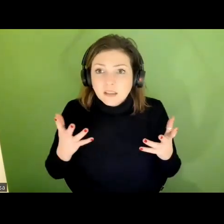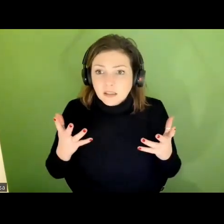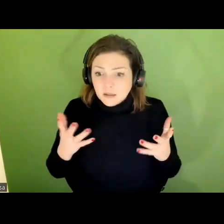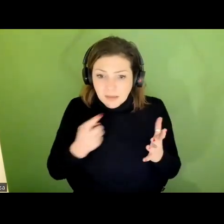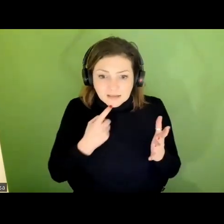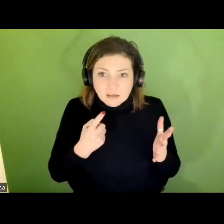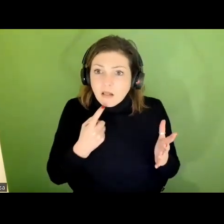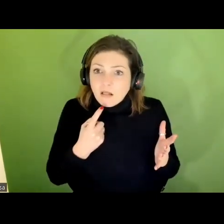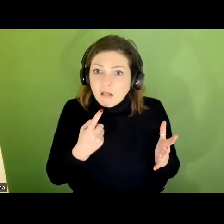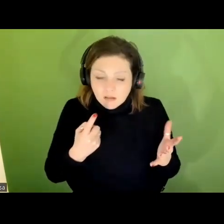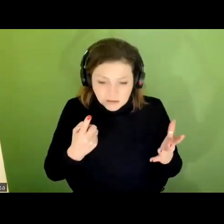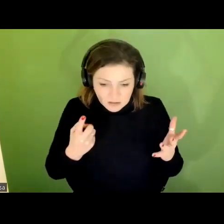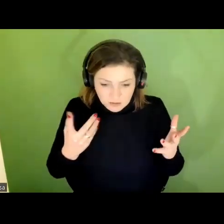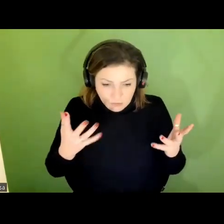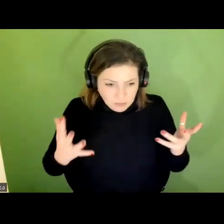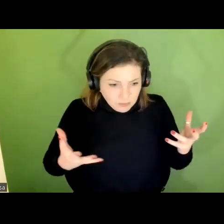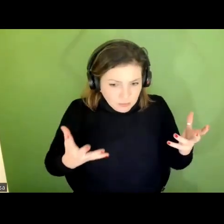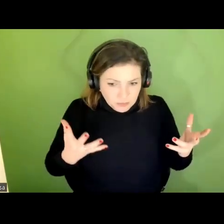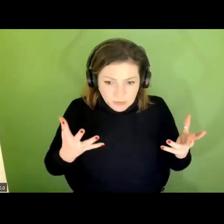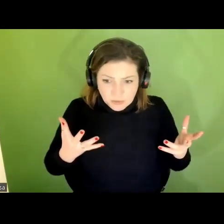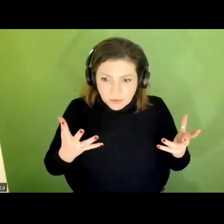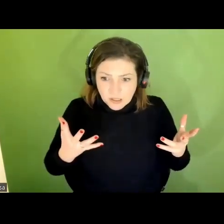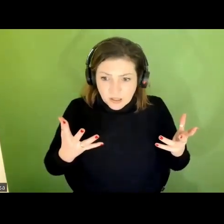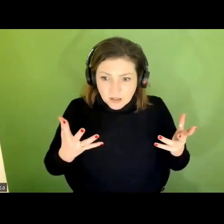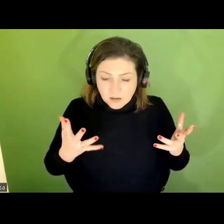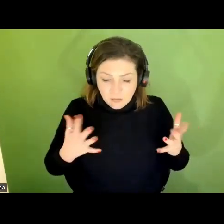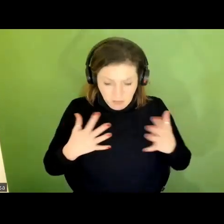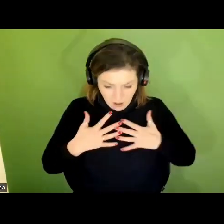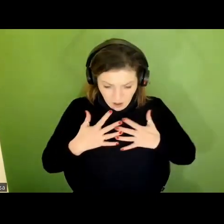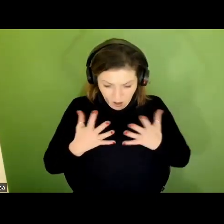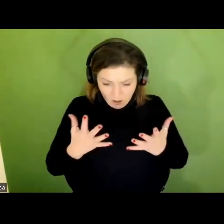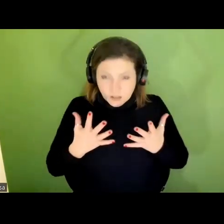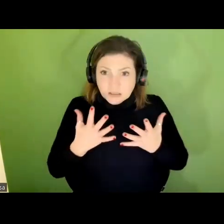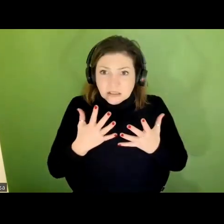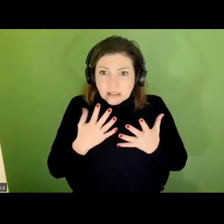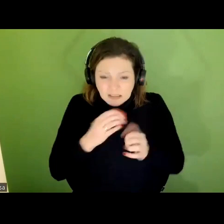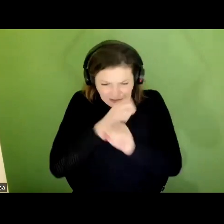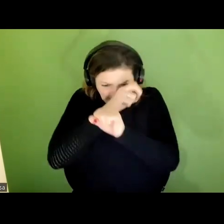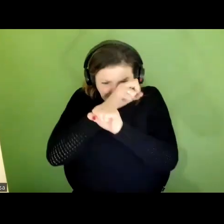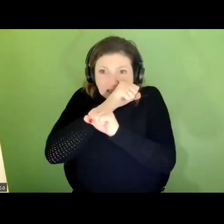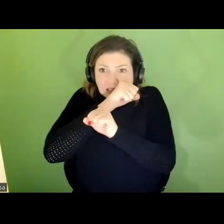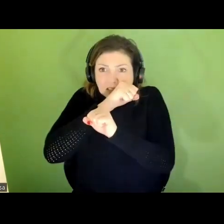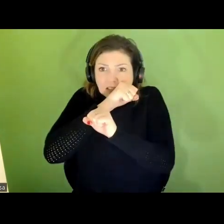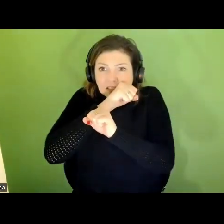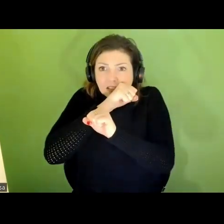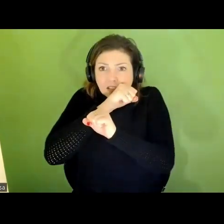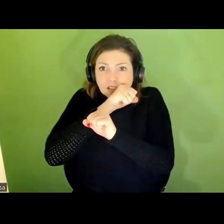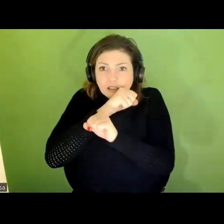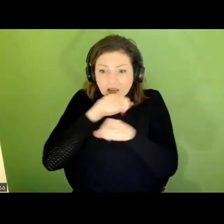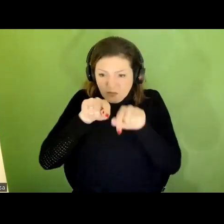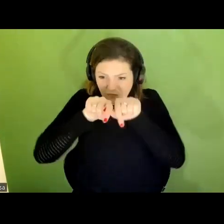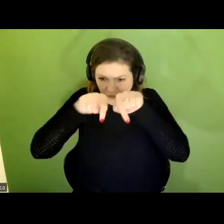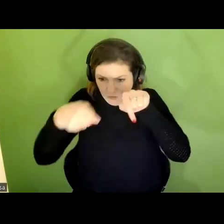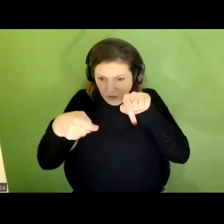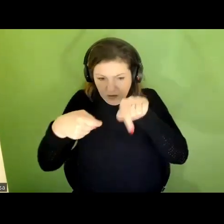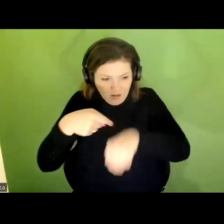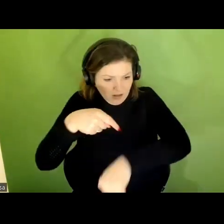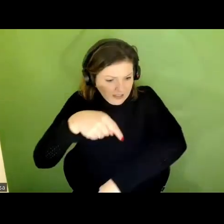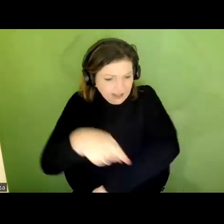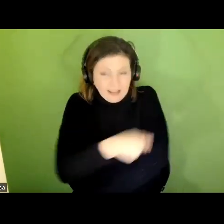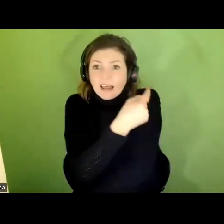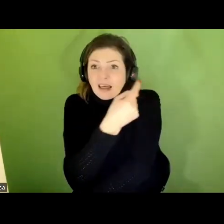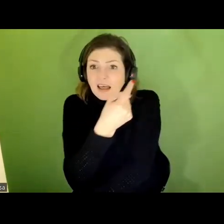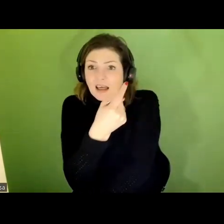metal. Ajay felt the whoosh of them and put his arms in front of his face to protect it. Flying up, the leg of one gashed Ajay's arm. He